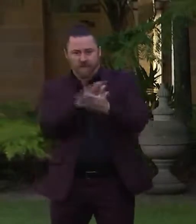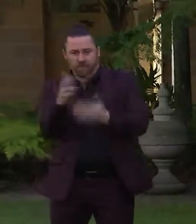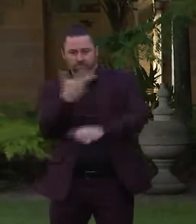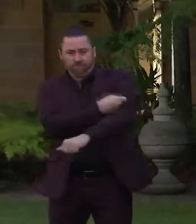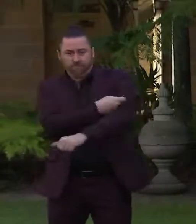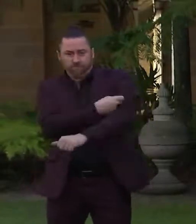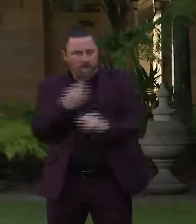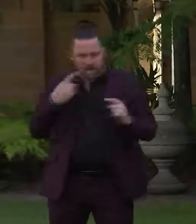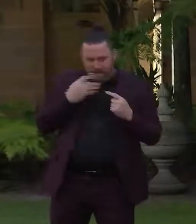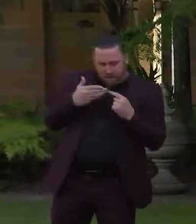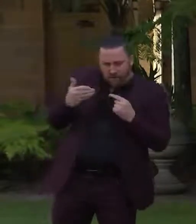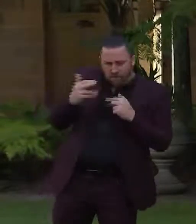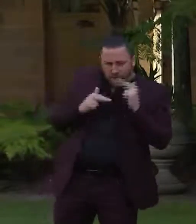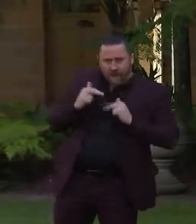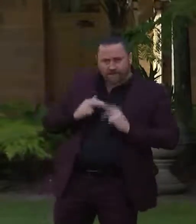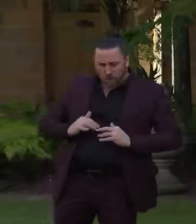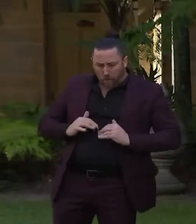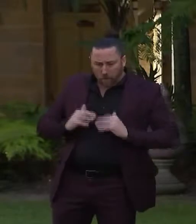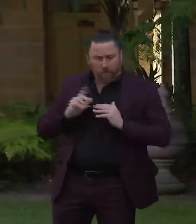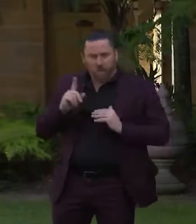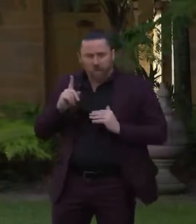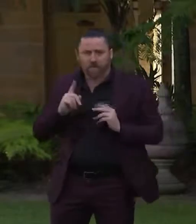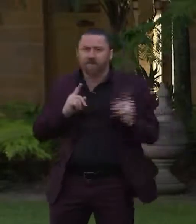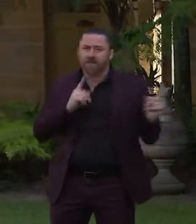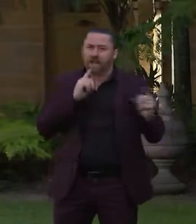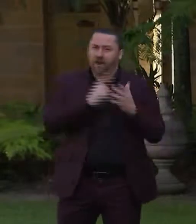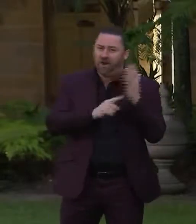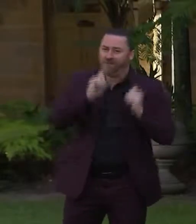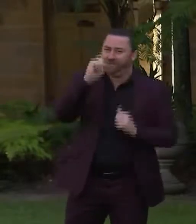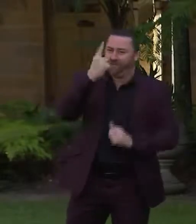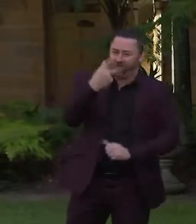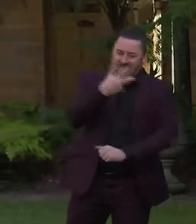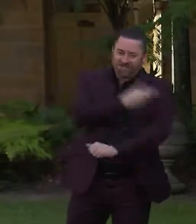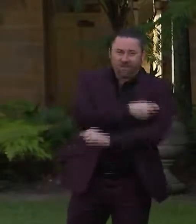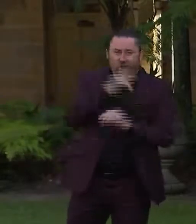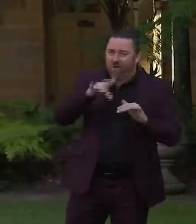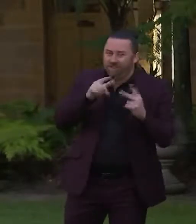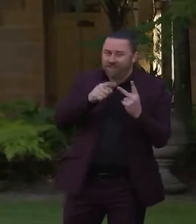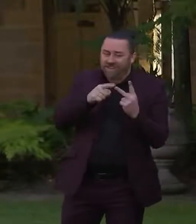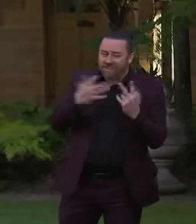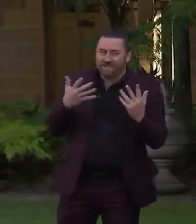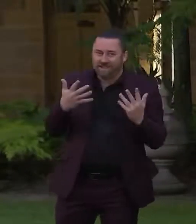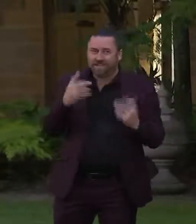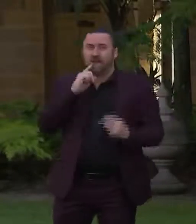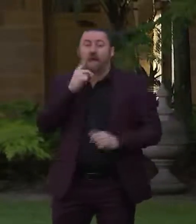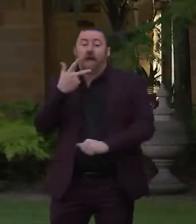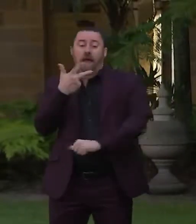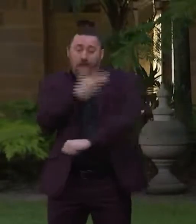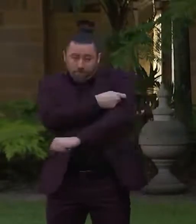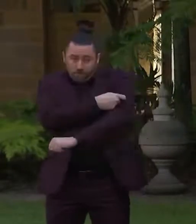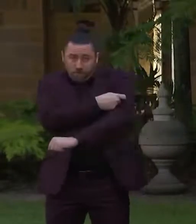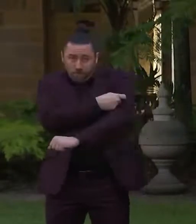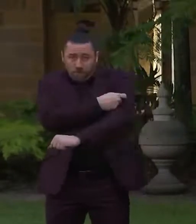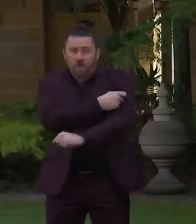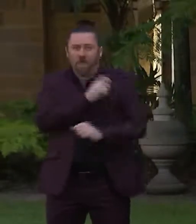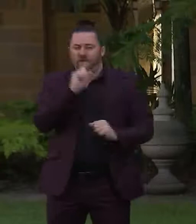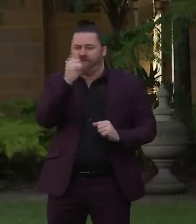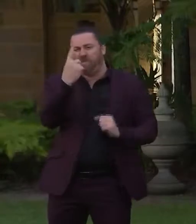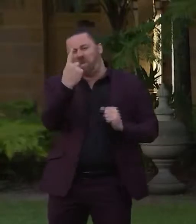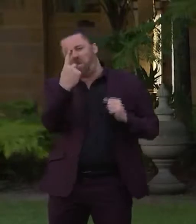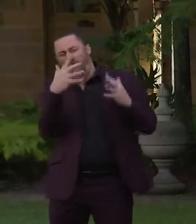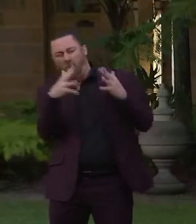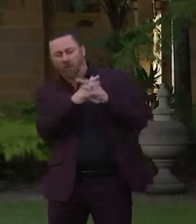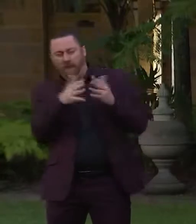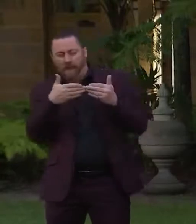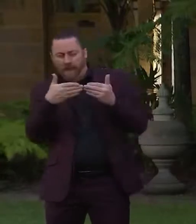to be effective? Remembering she's only had the first dose, so it usually takes a week after your first dose before you